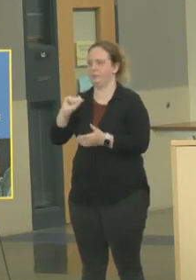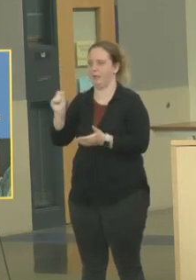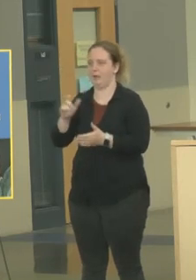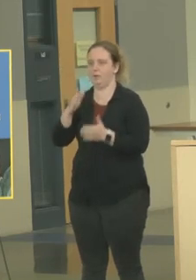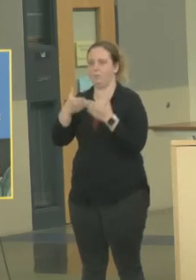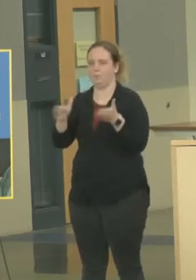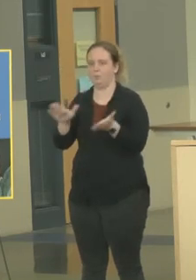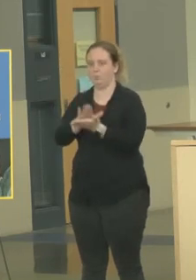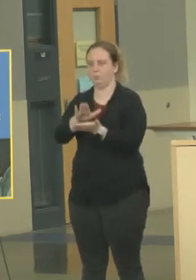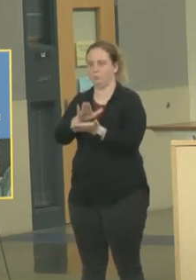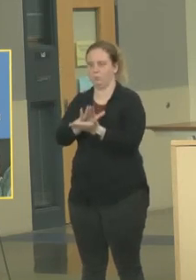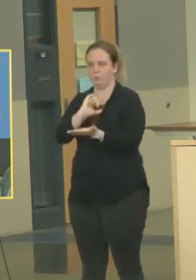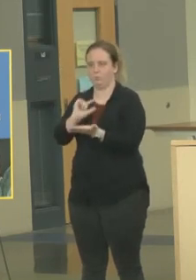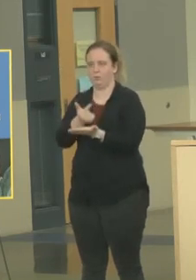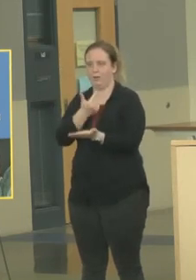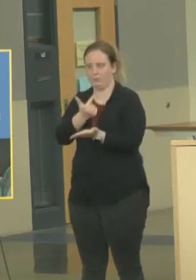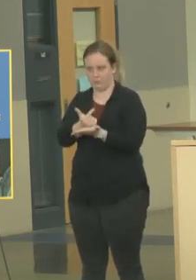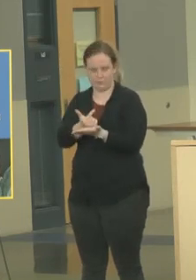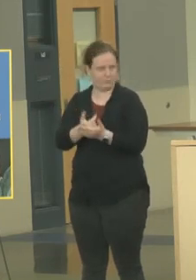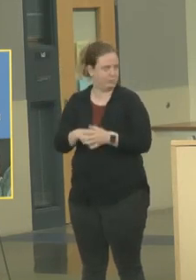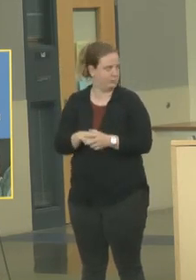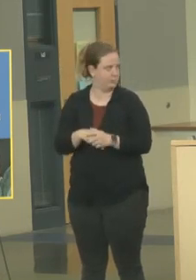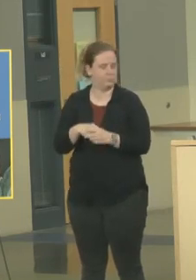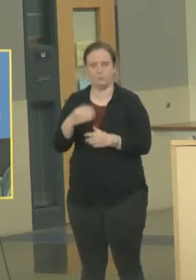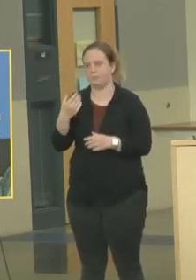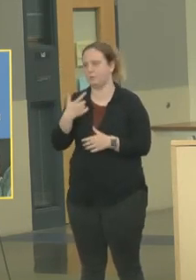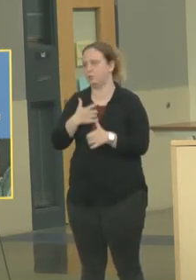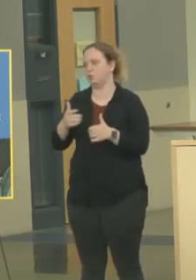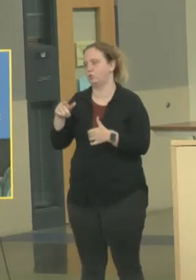Beavers. Brent Jones, Superintendent.